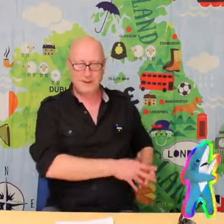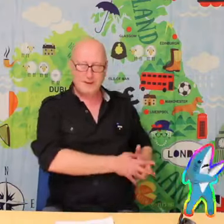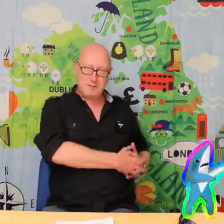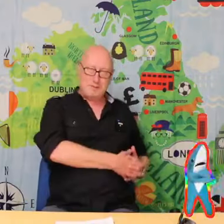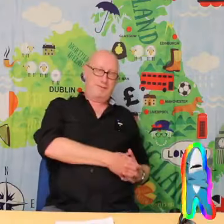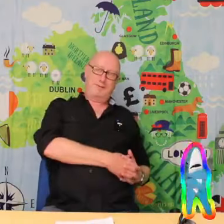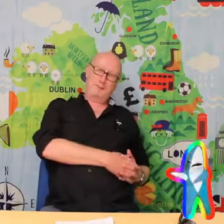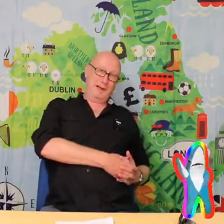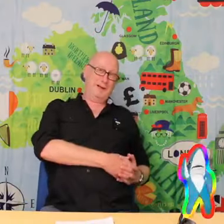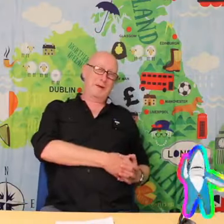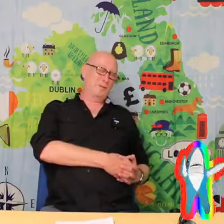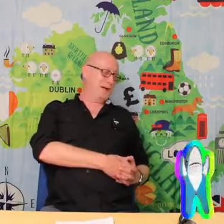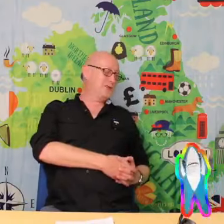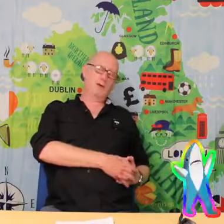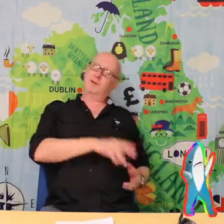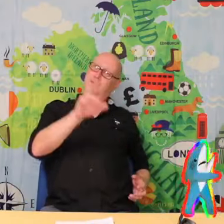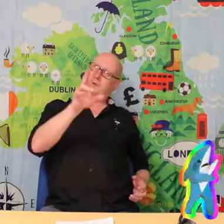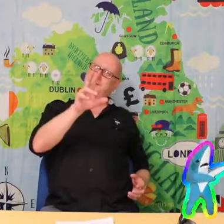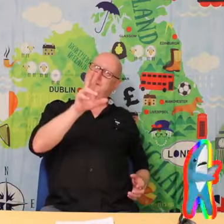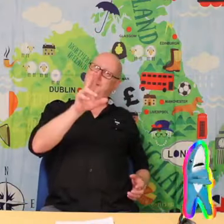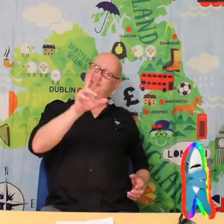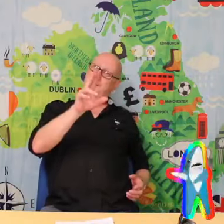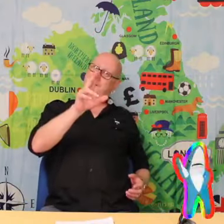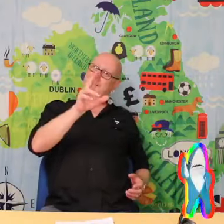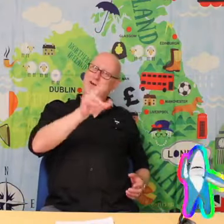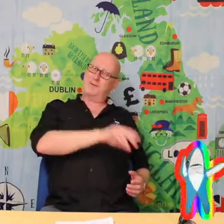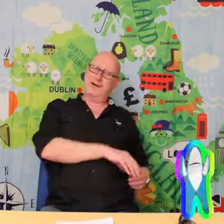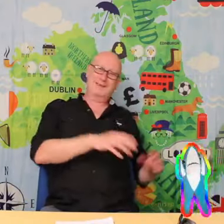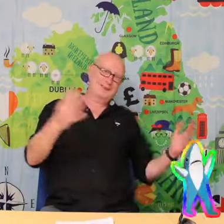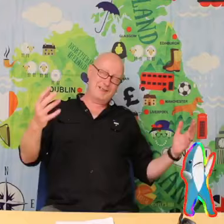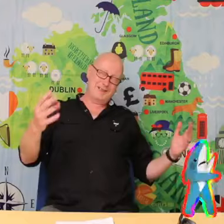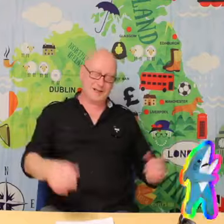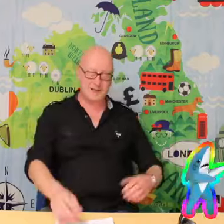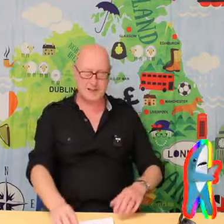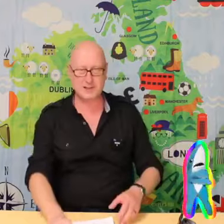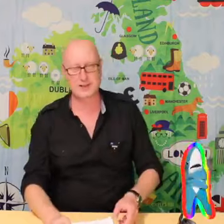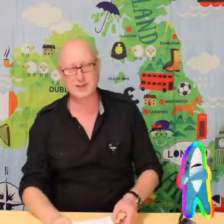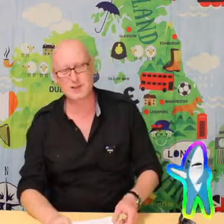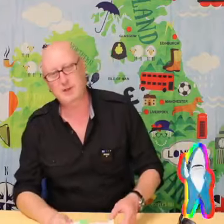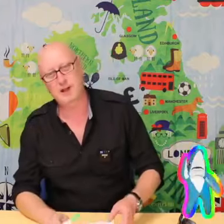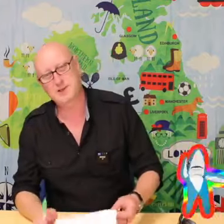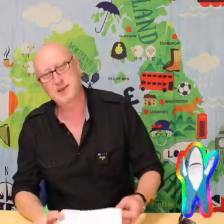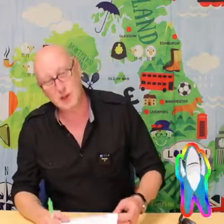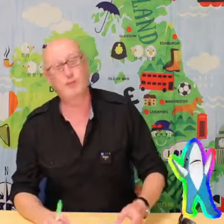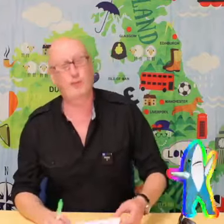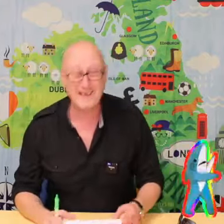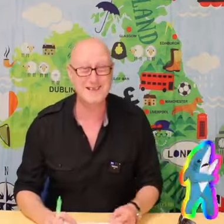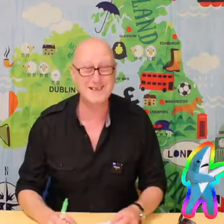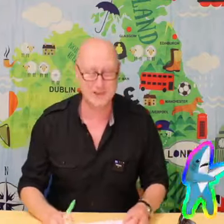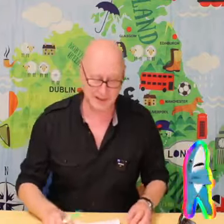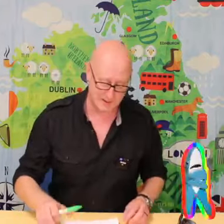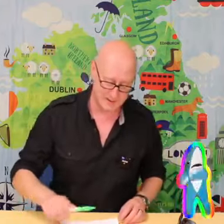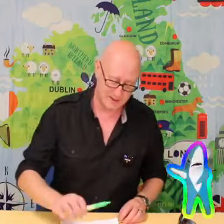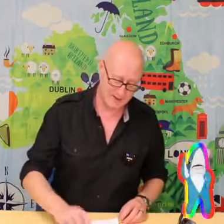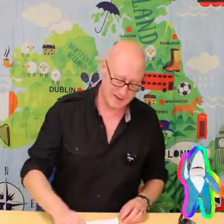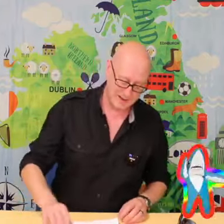ask that please, other question. Please do the other question. No. Do you know what I mean? This is it. This is the top class, top flight entertainment. It is. You haven't.